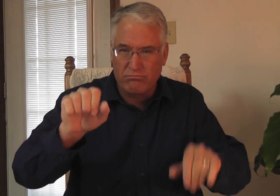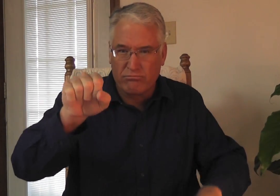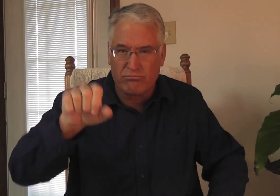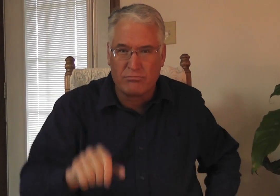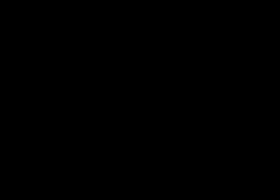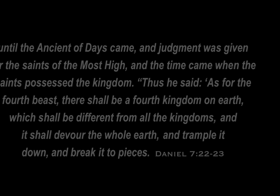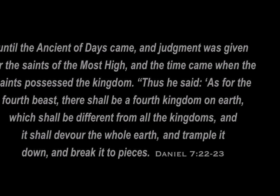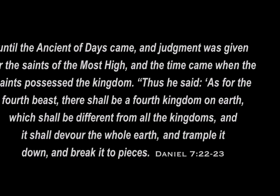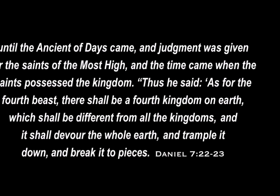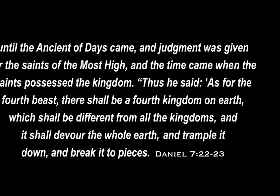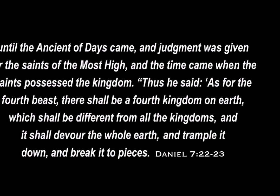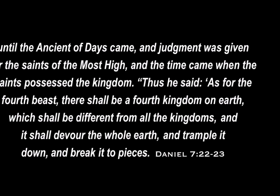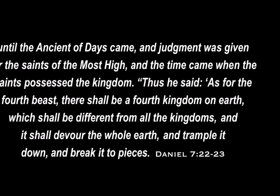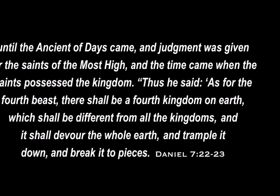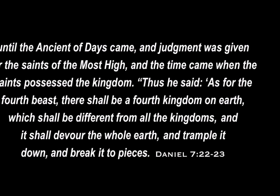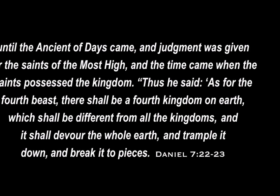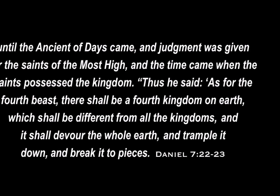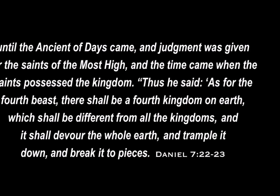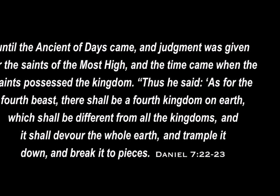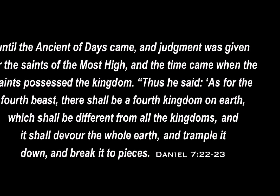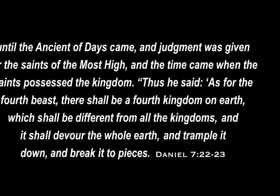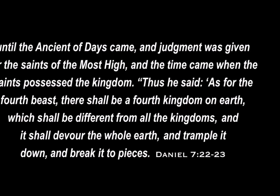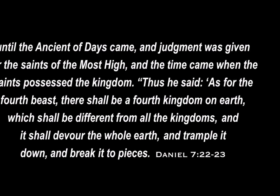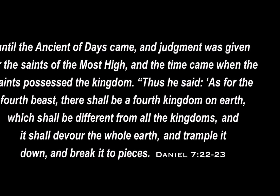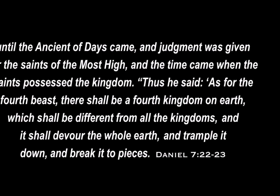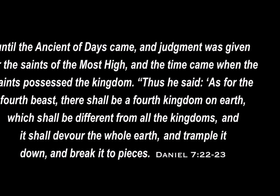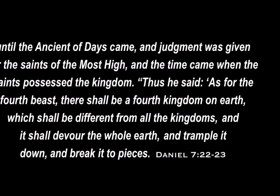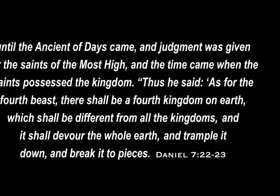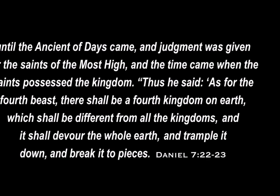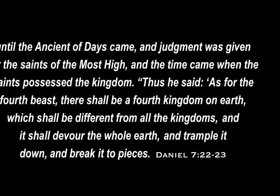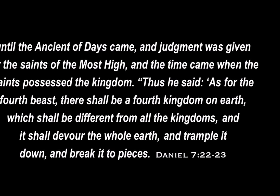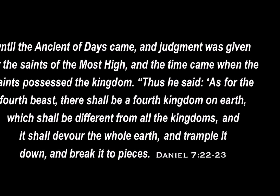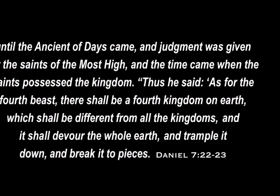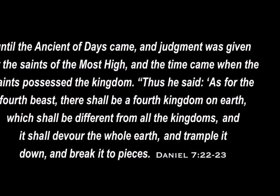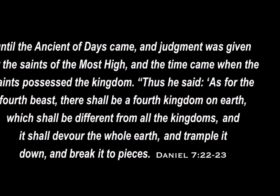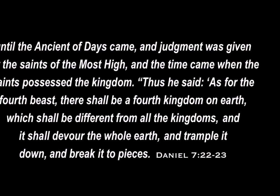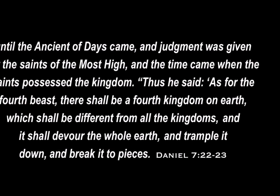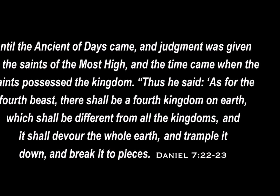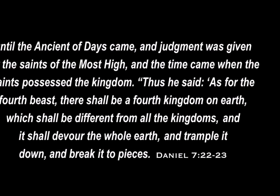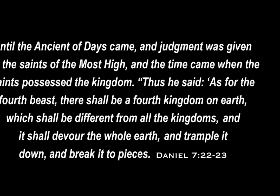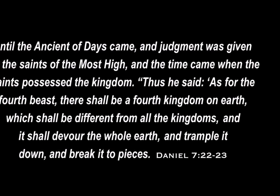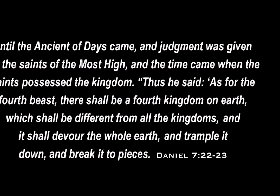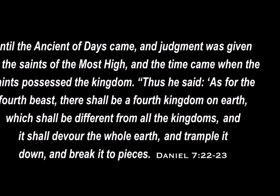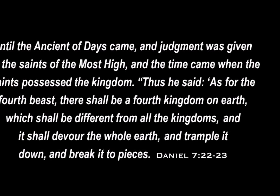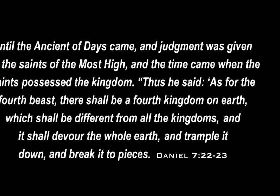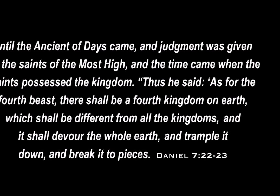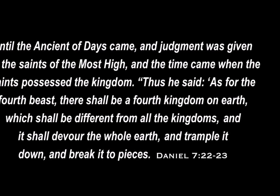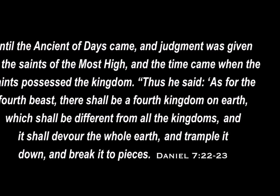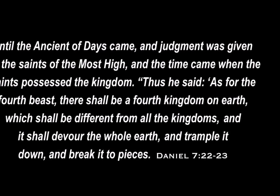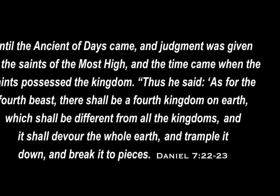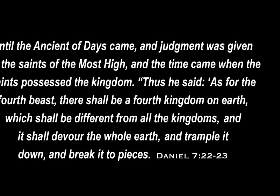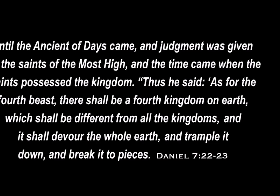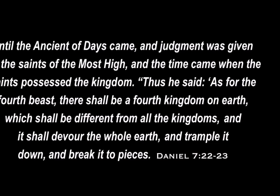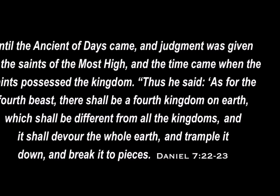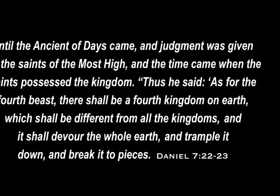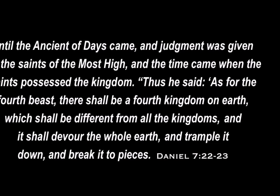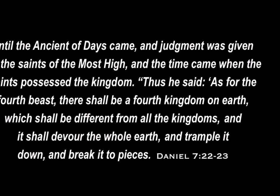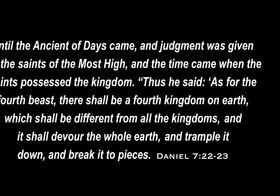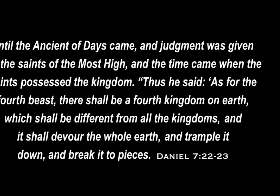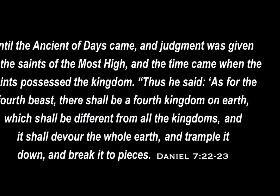Yeah. Until the Ancient of Days came, and judgment was given for the saints of the Most High. And the time came when the saints possessed the kingdom.